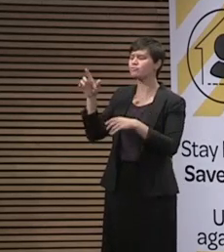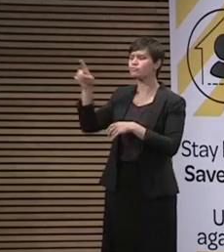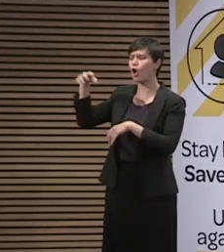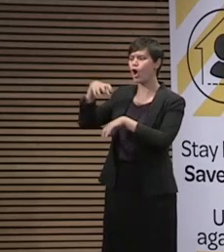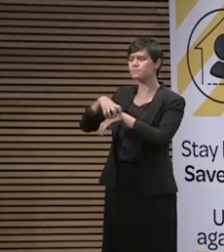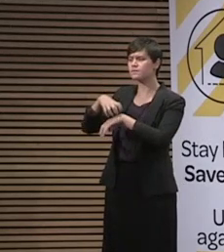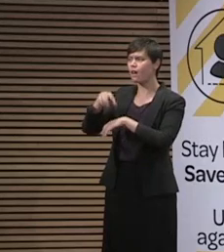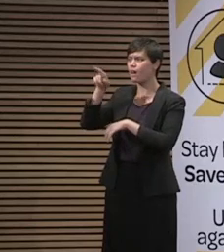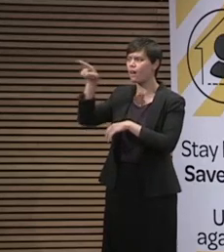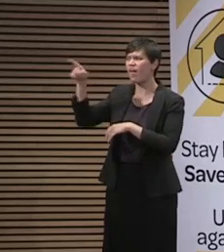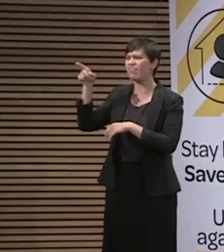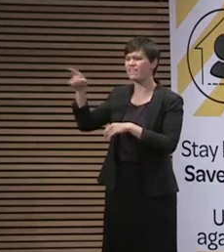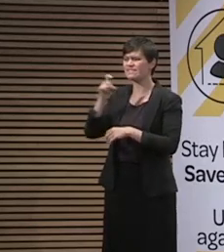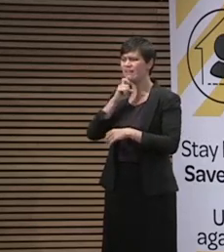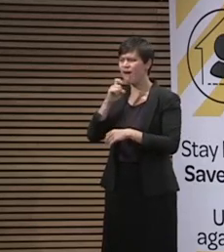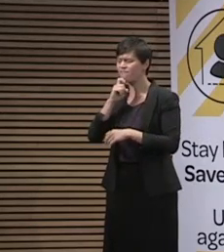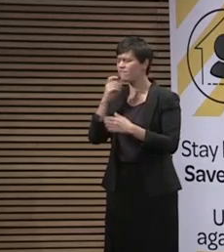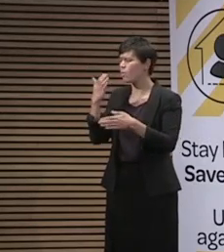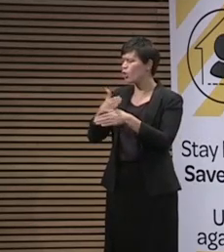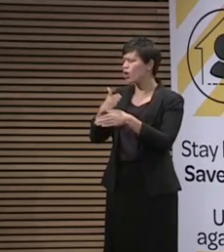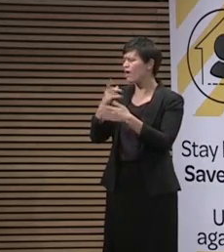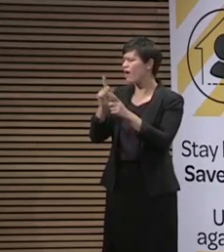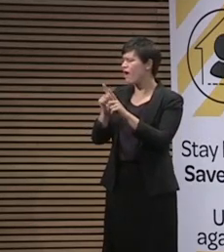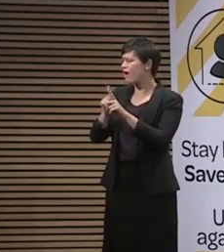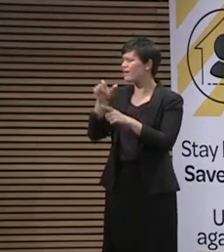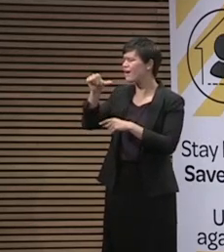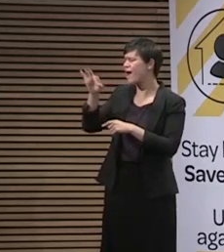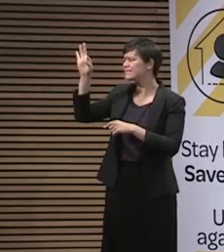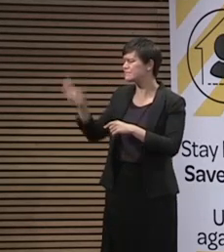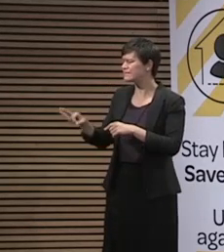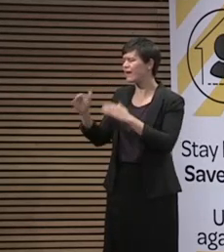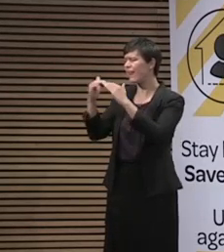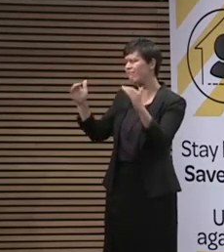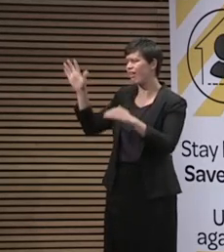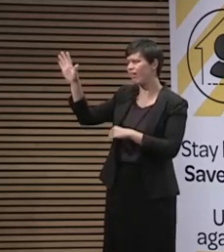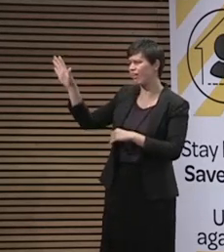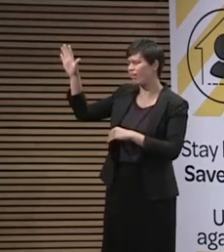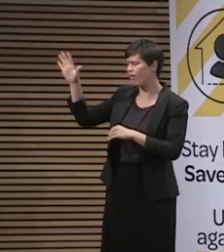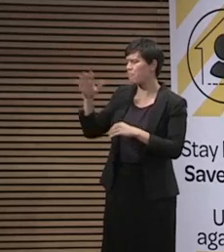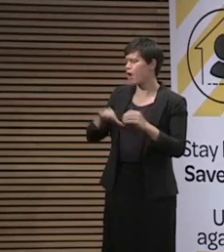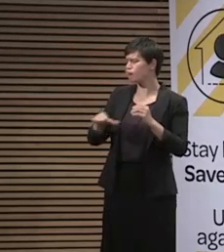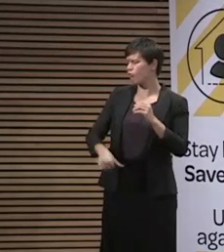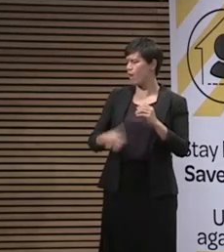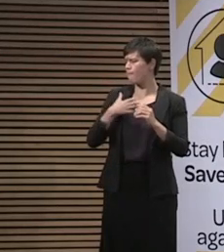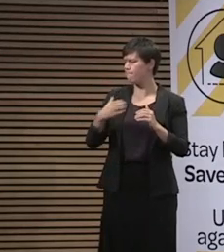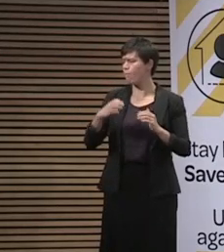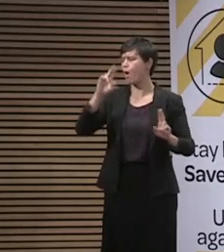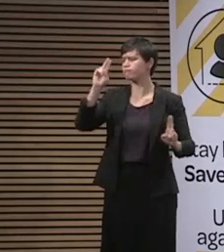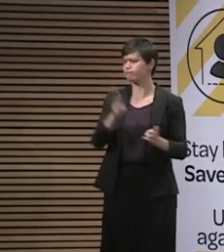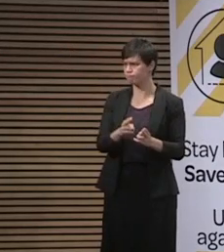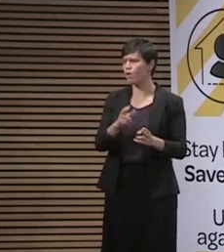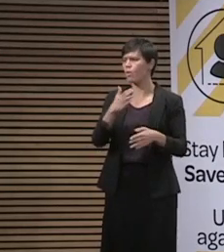100% even now, and also even higher going into winter. So all our hospitals are only about half full as part